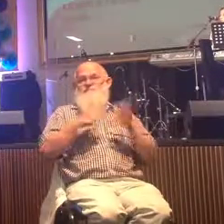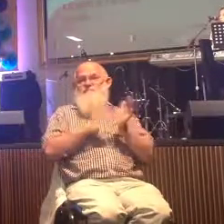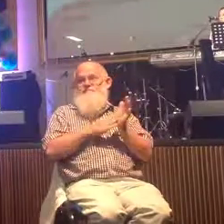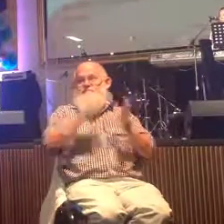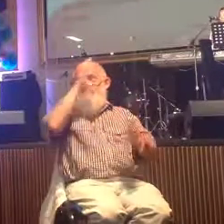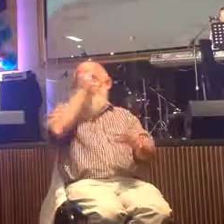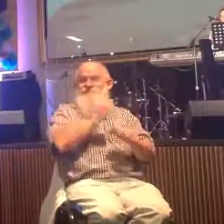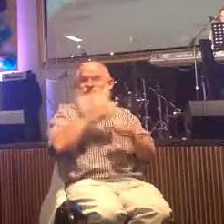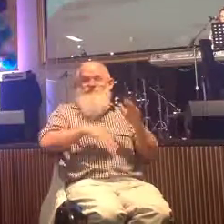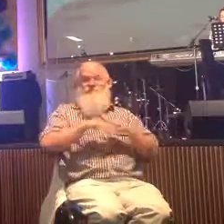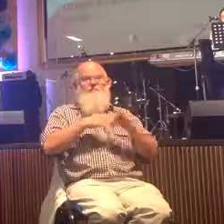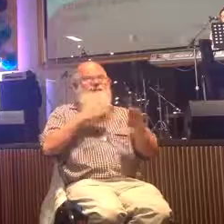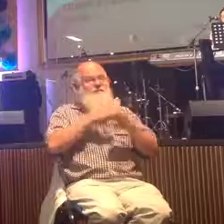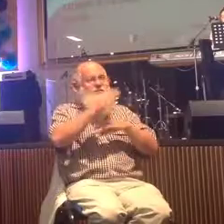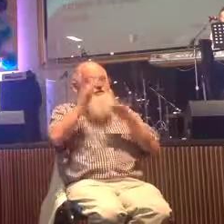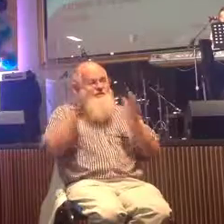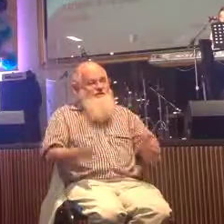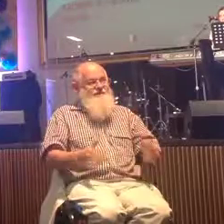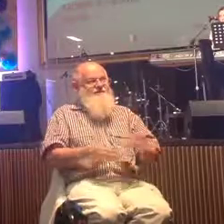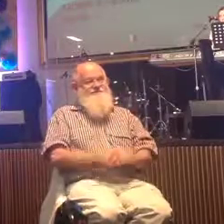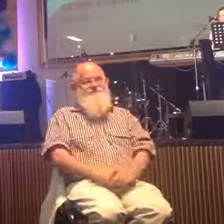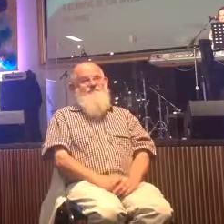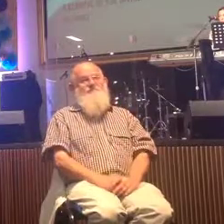your faithful servant.